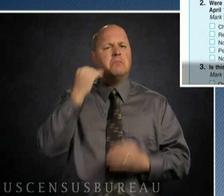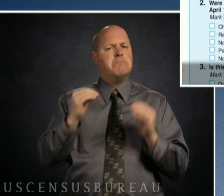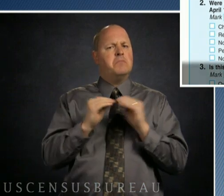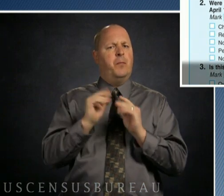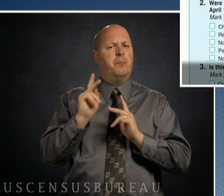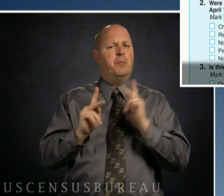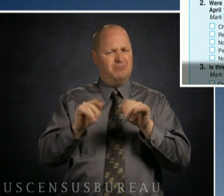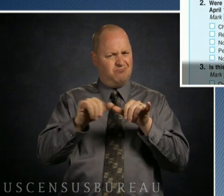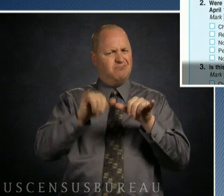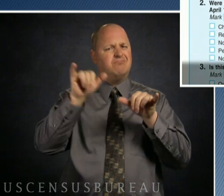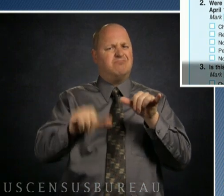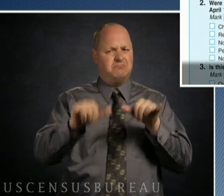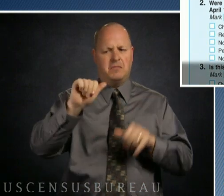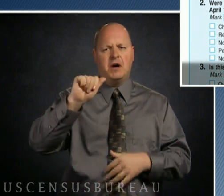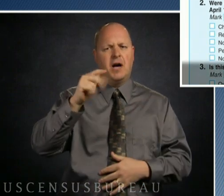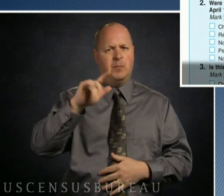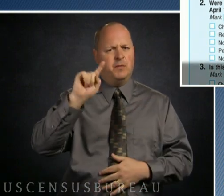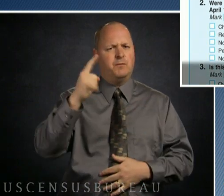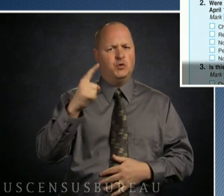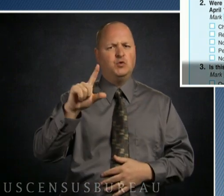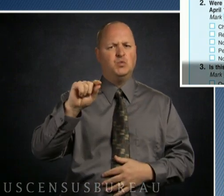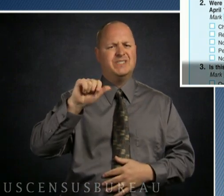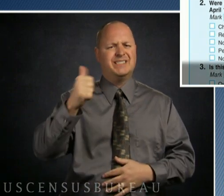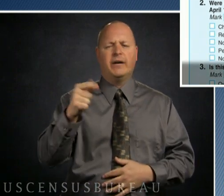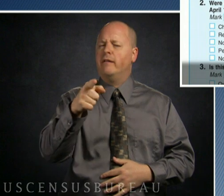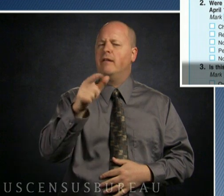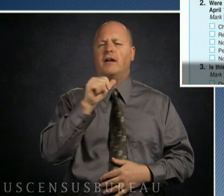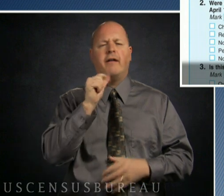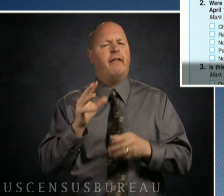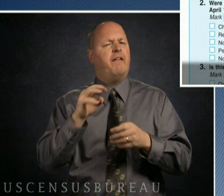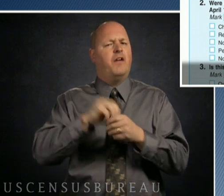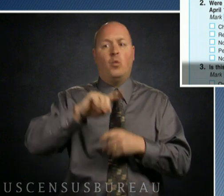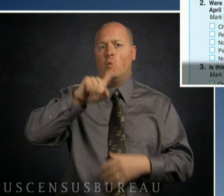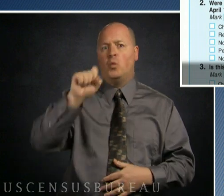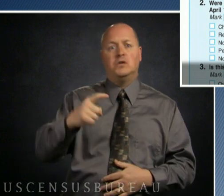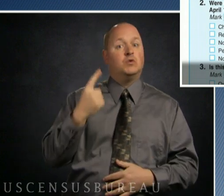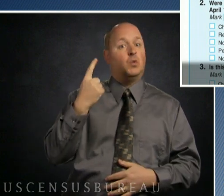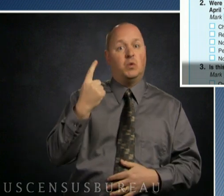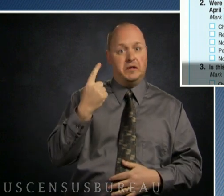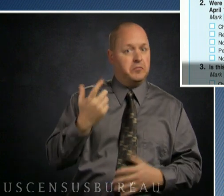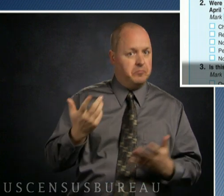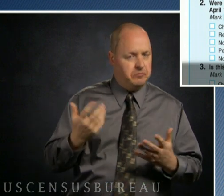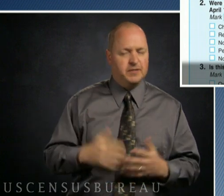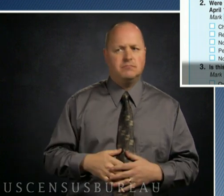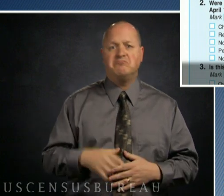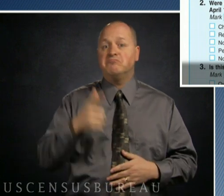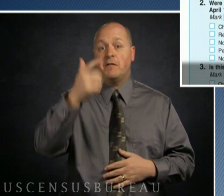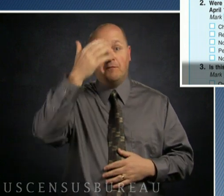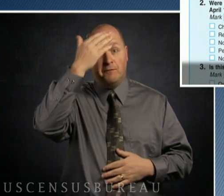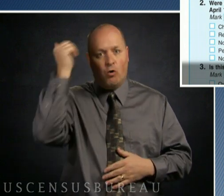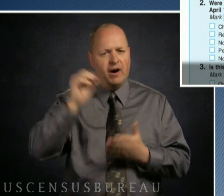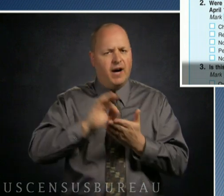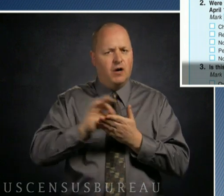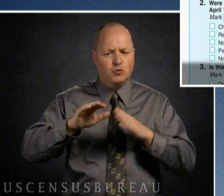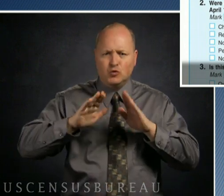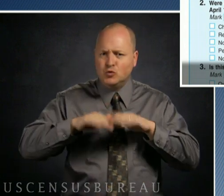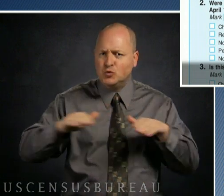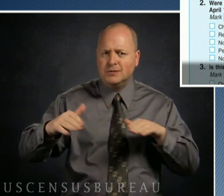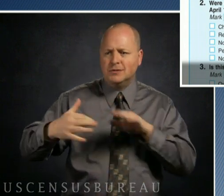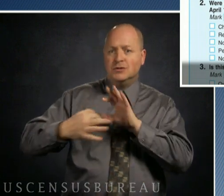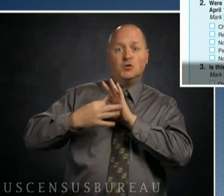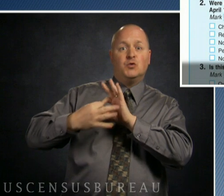2. Were there any additional people staying here April 1st, 2010 that you did not include in